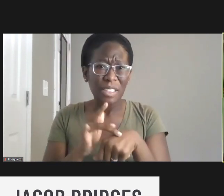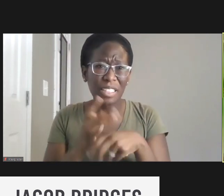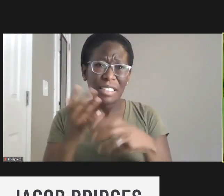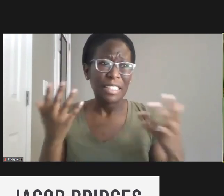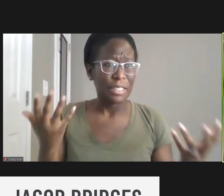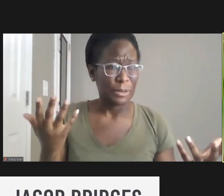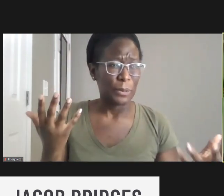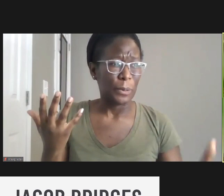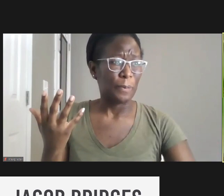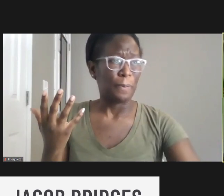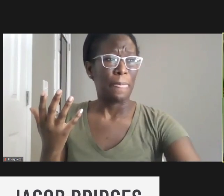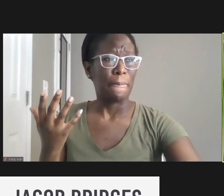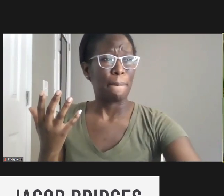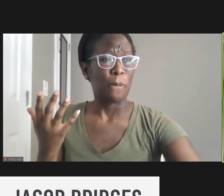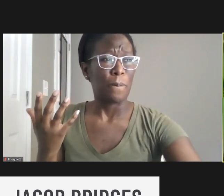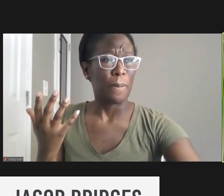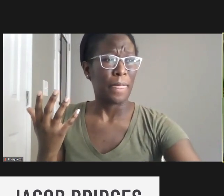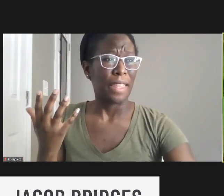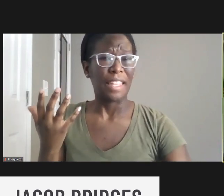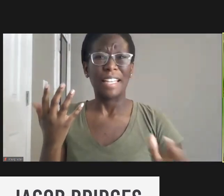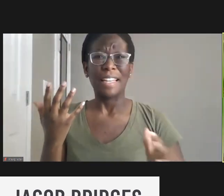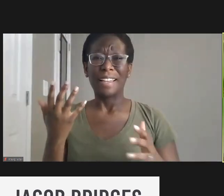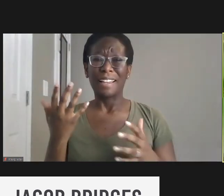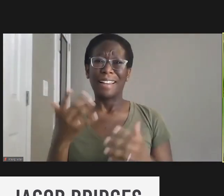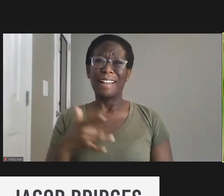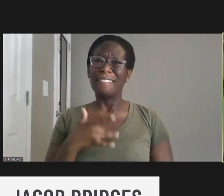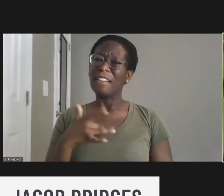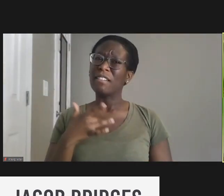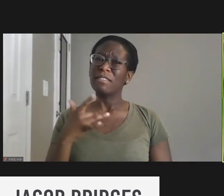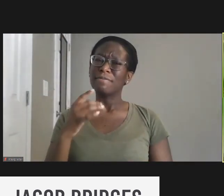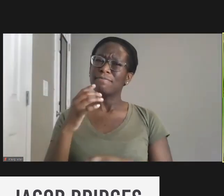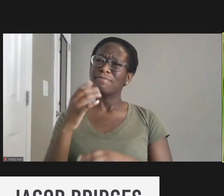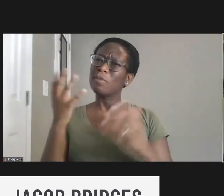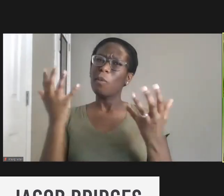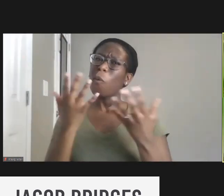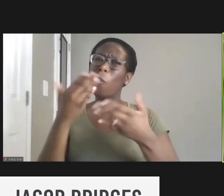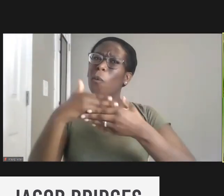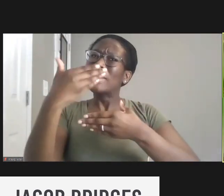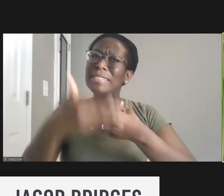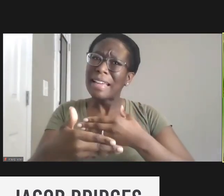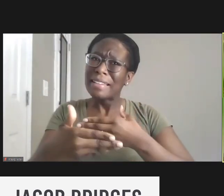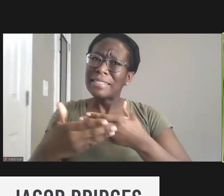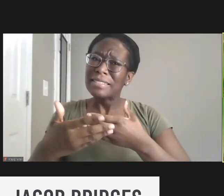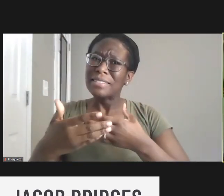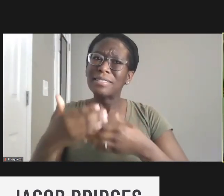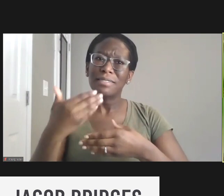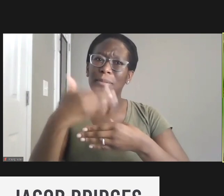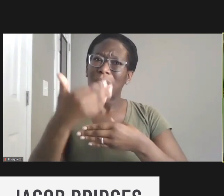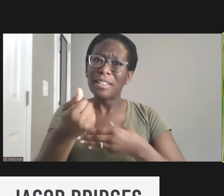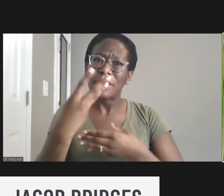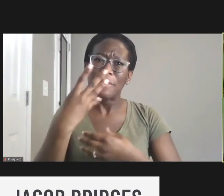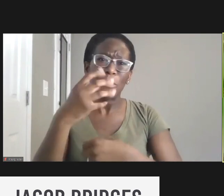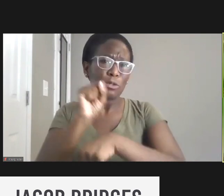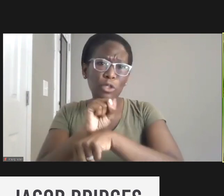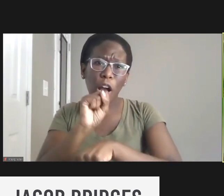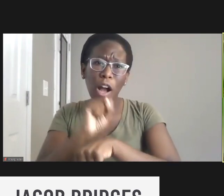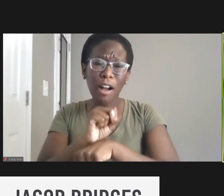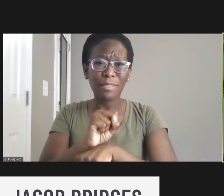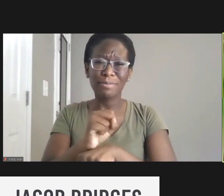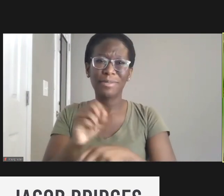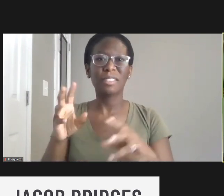on my mind at that time was, what's next? The next few jobs I had were taken without